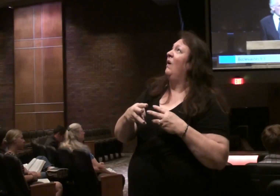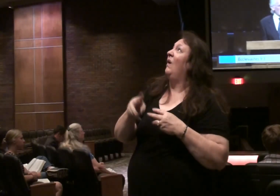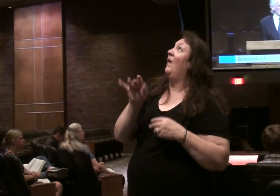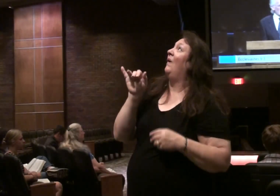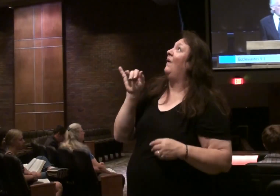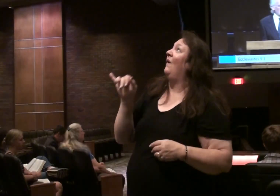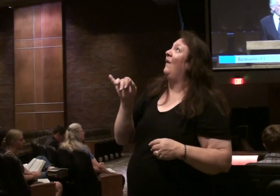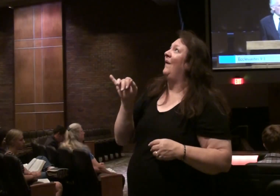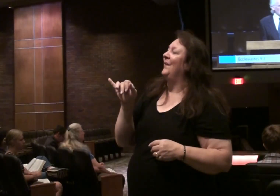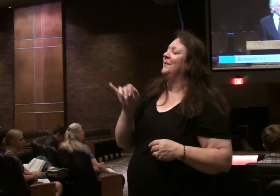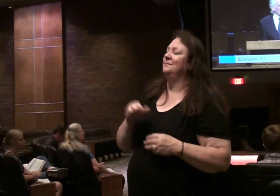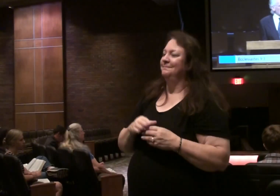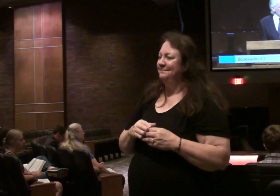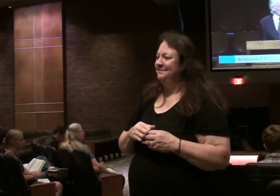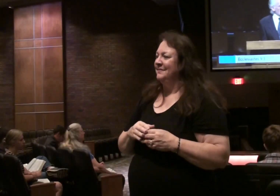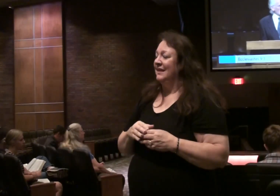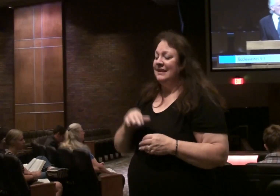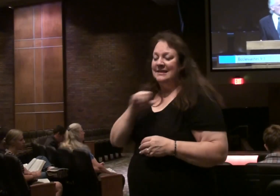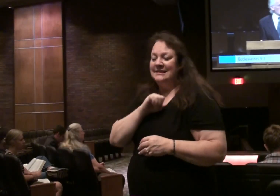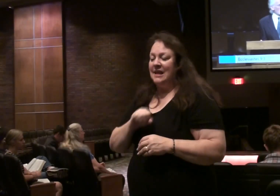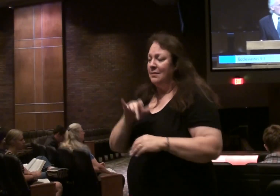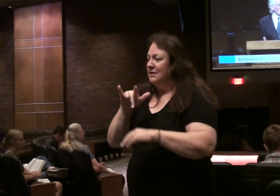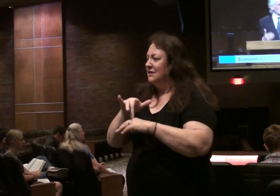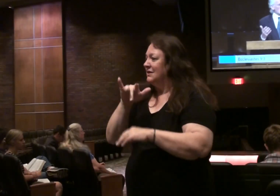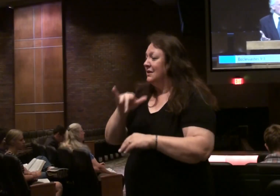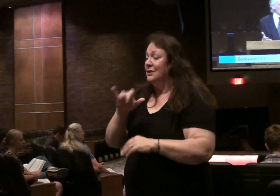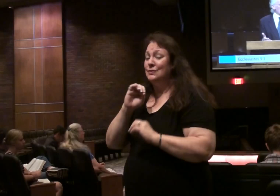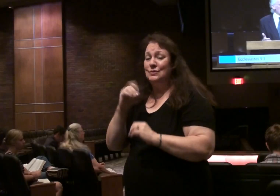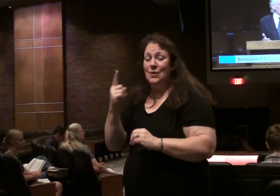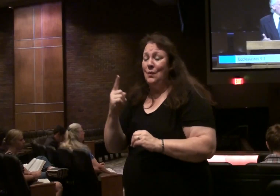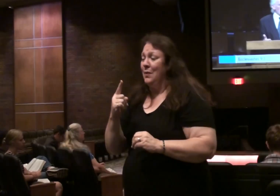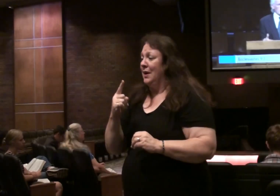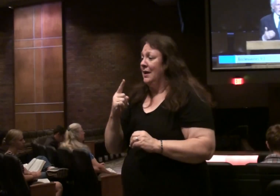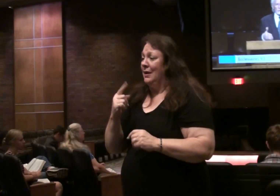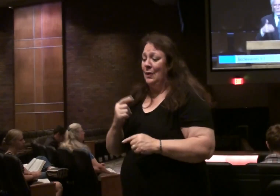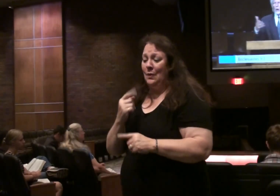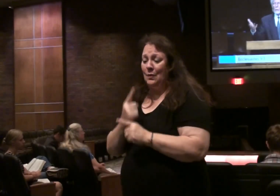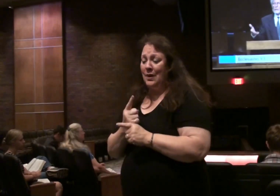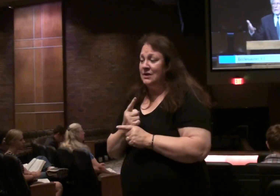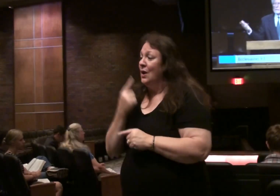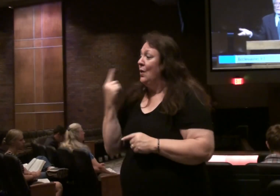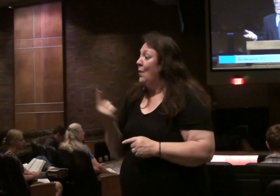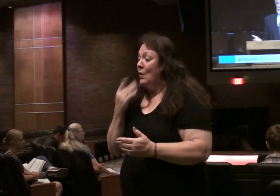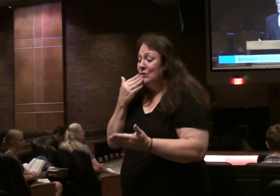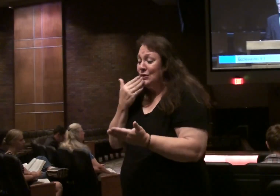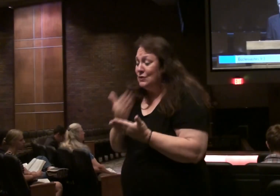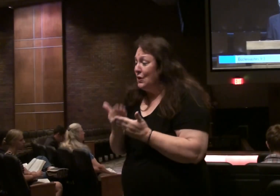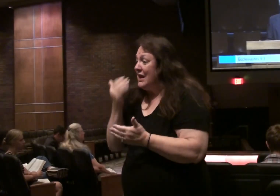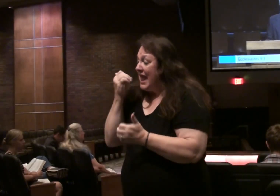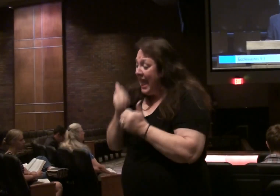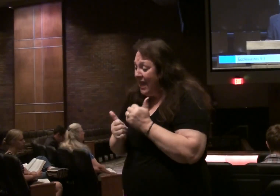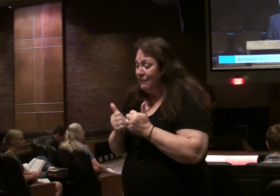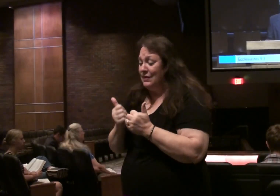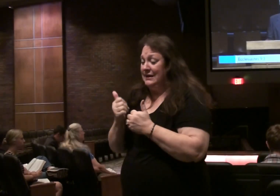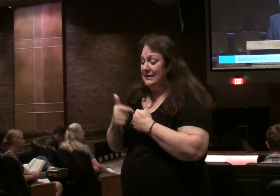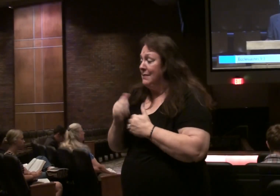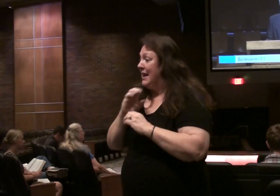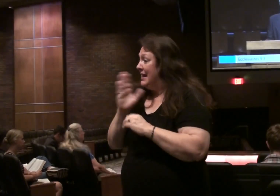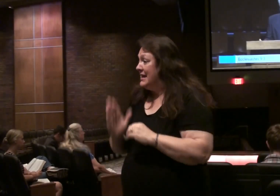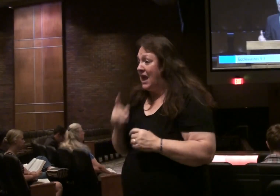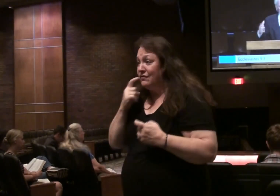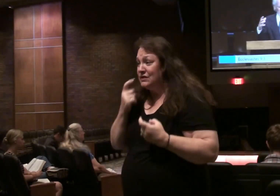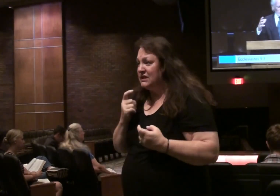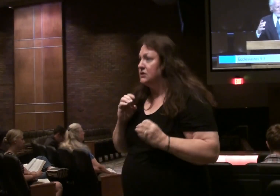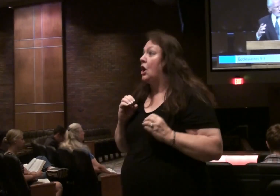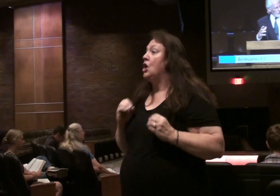be. Solomon already touched on that. There's not a righteous man on the earth who always does good and never sins. And